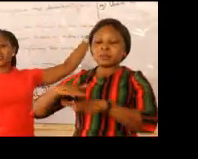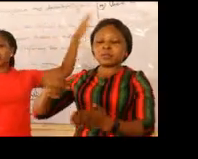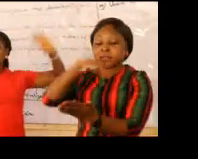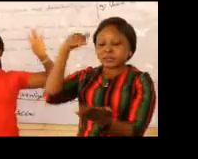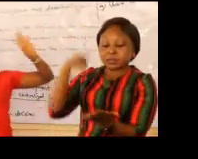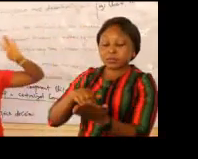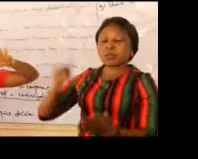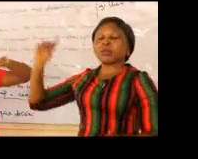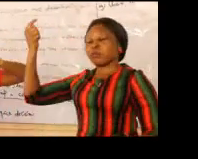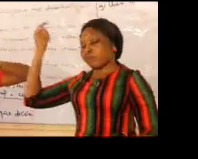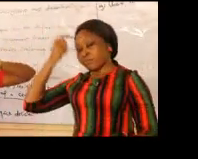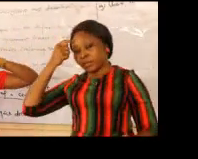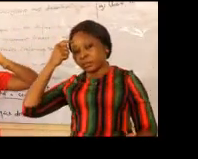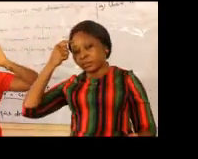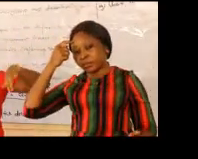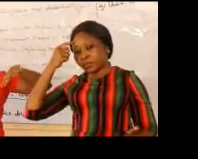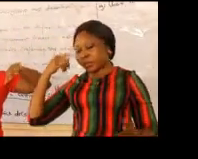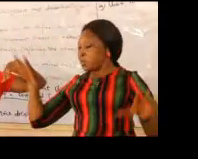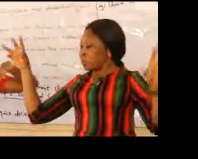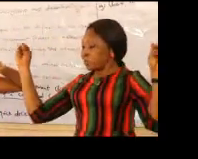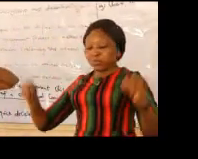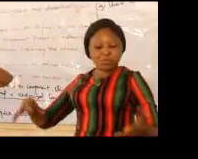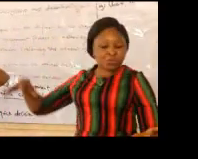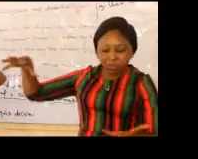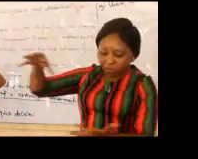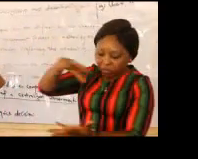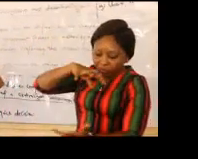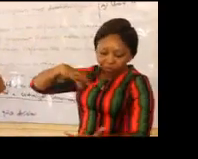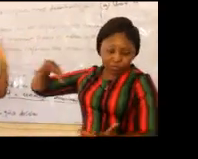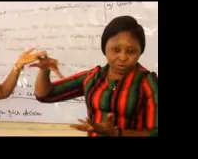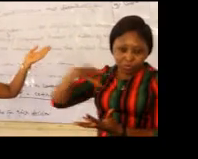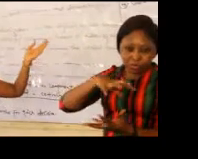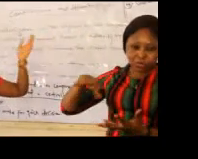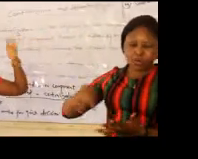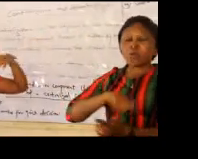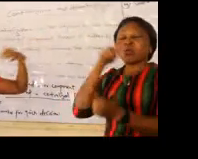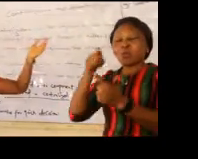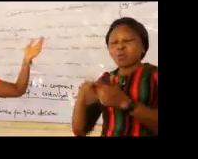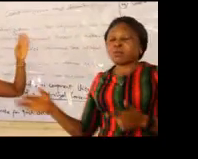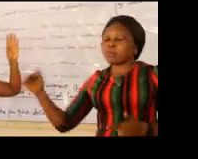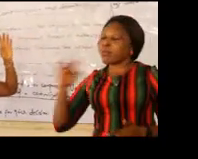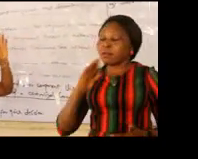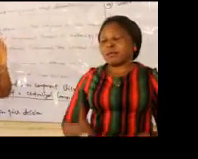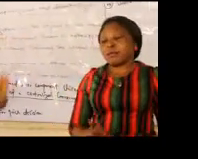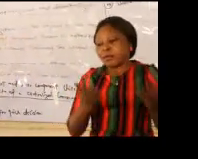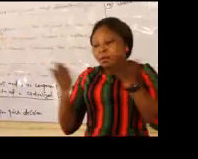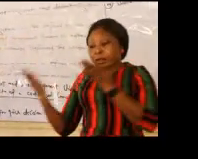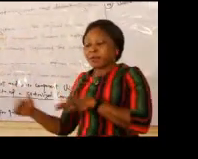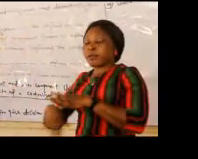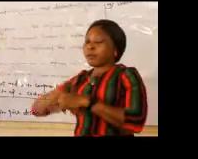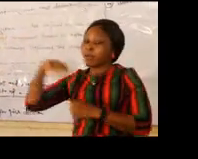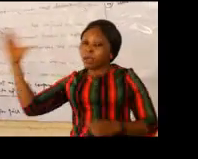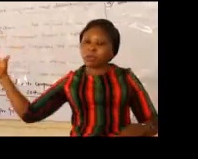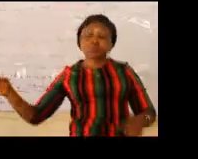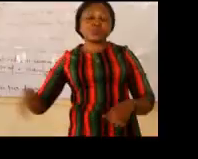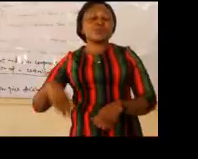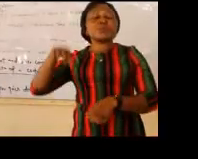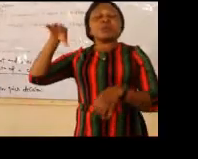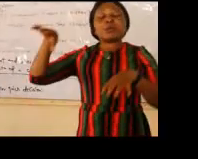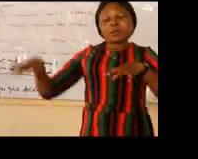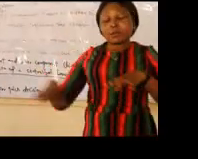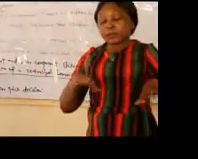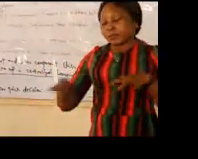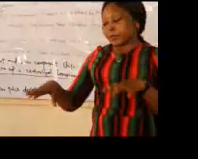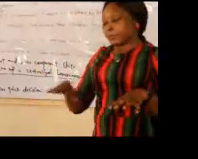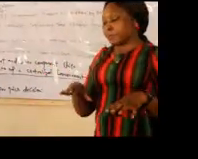system there is nothing like what? Confusion when it comes to what? Carrying out an activity. Then let us